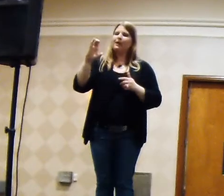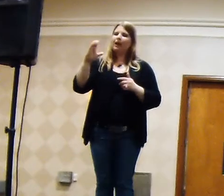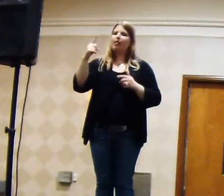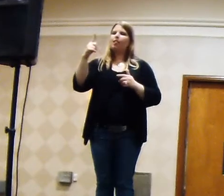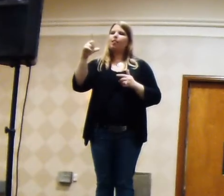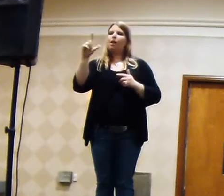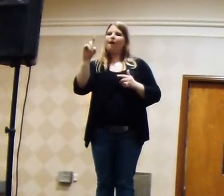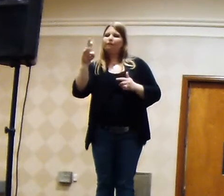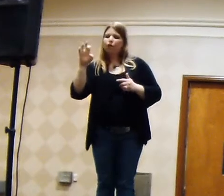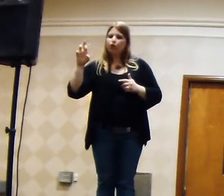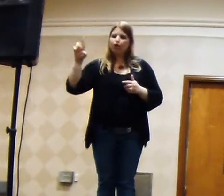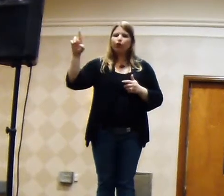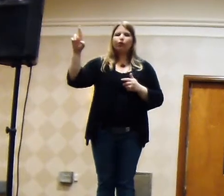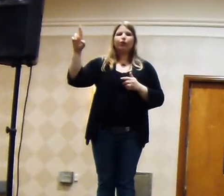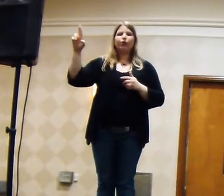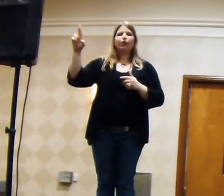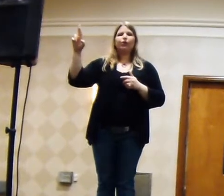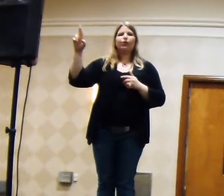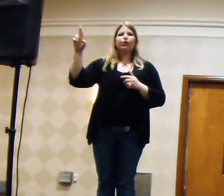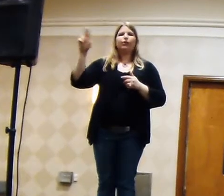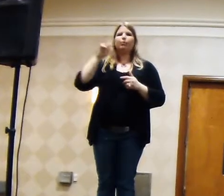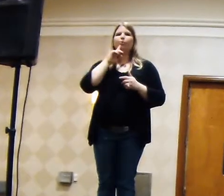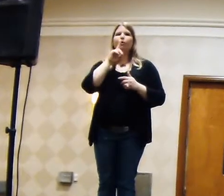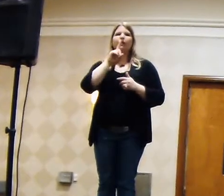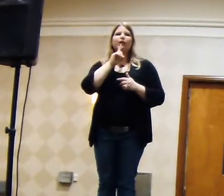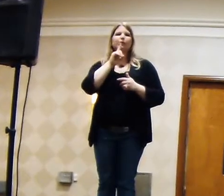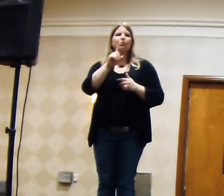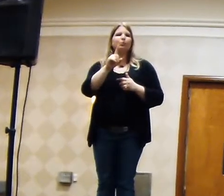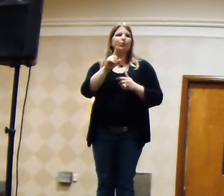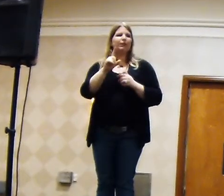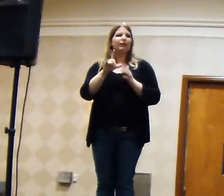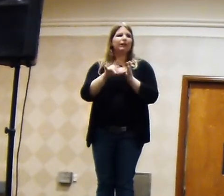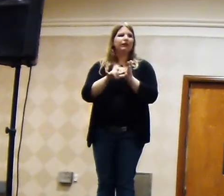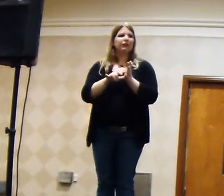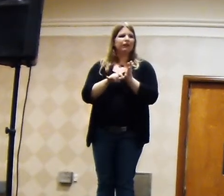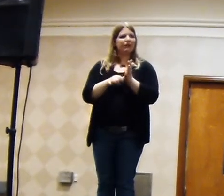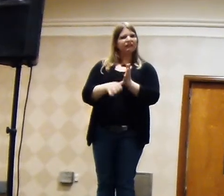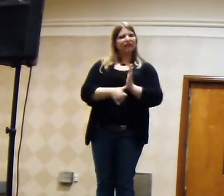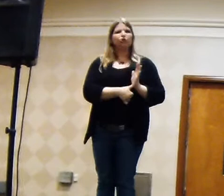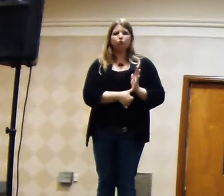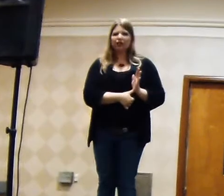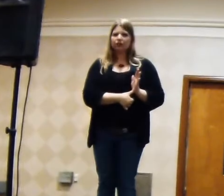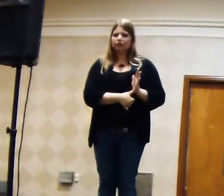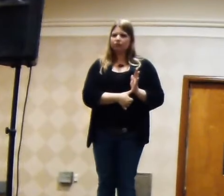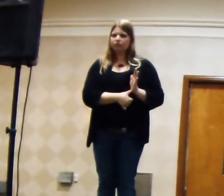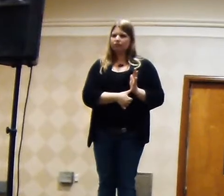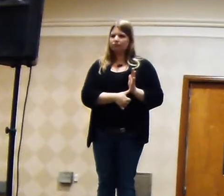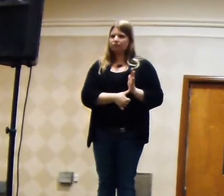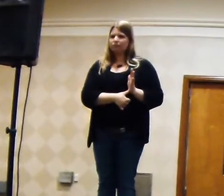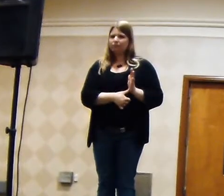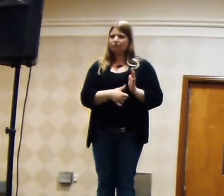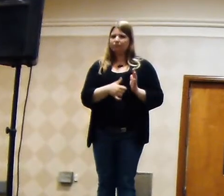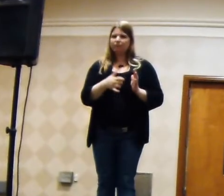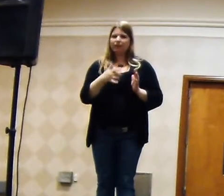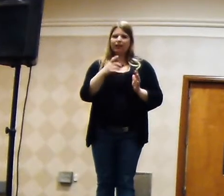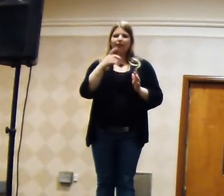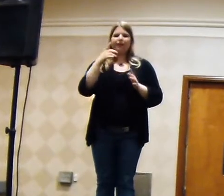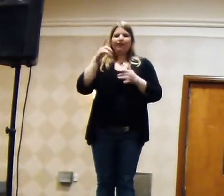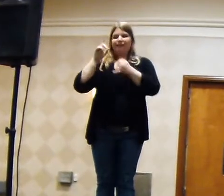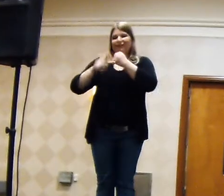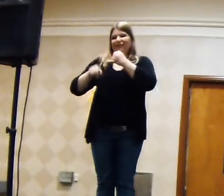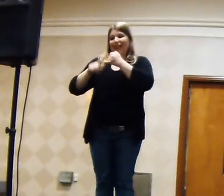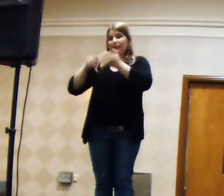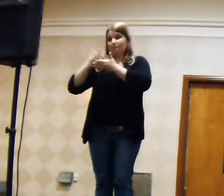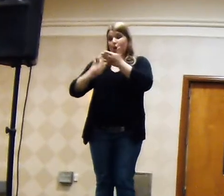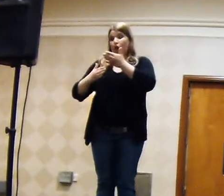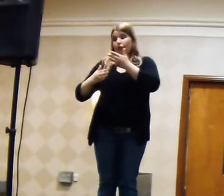so eccentric. Like, unbelievably eccentric. Weird. When we had to do the last scene of Back to the Future where we're the couple,